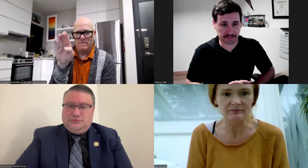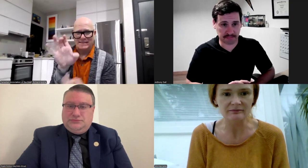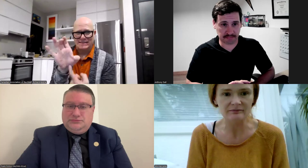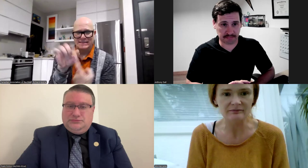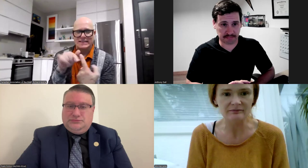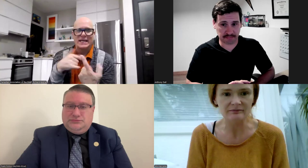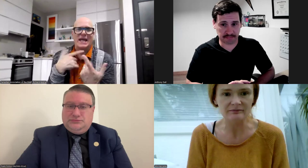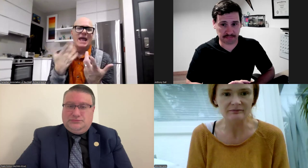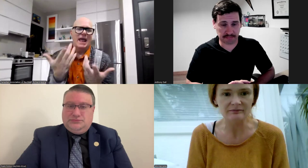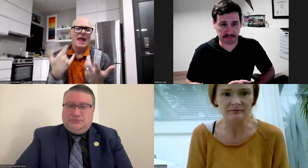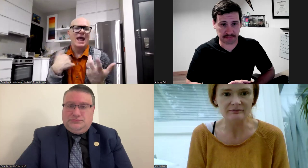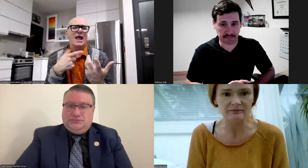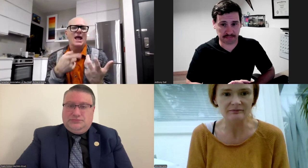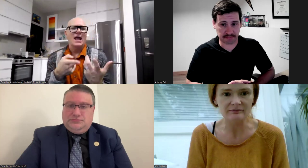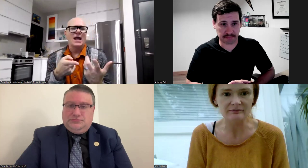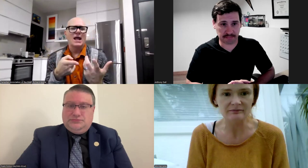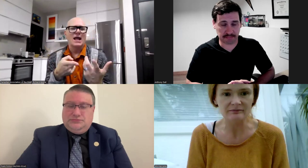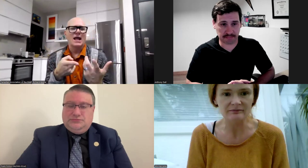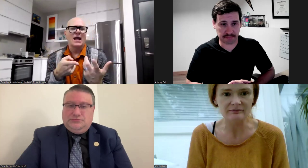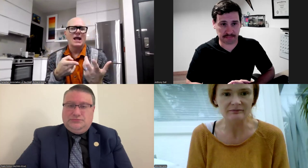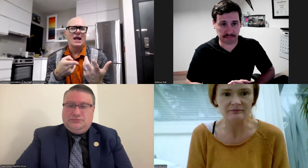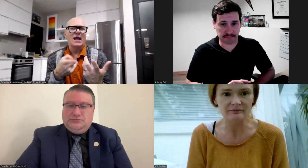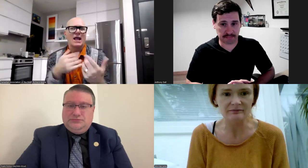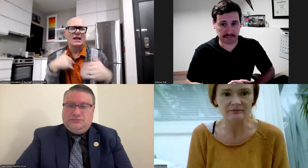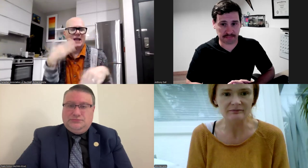Are you in British Columbia, Monica? As far as I understand,